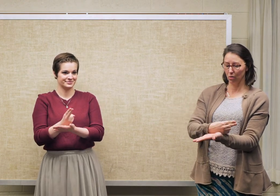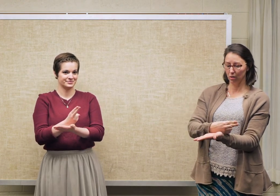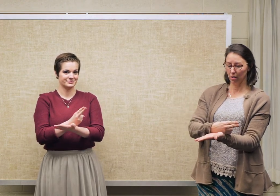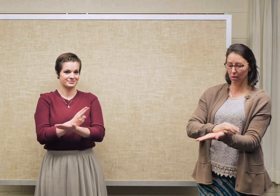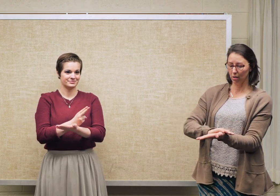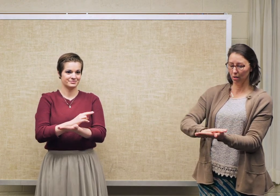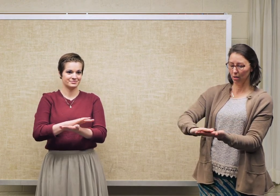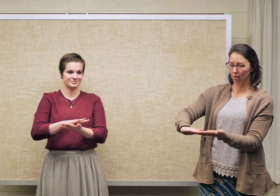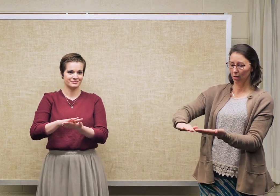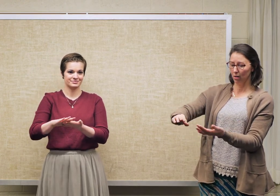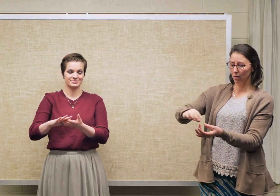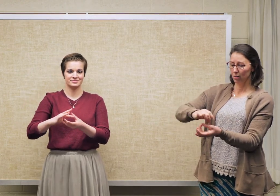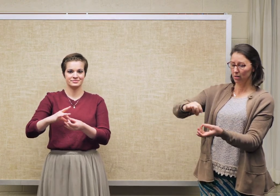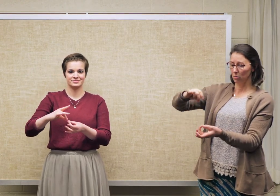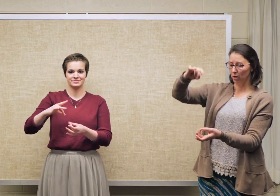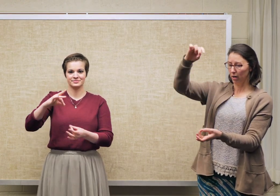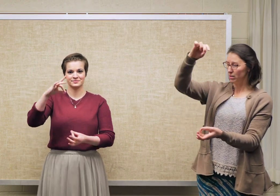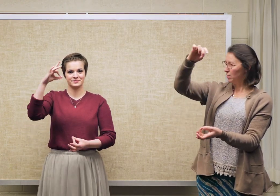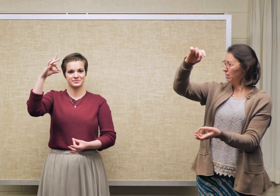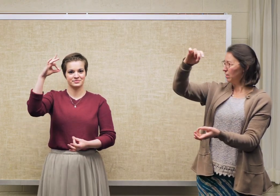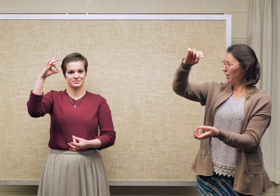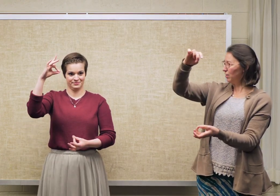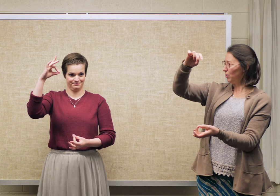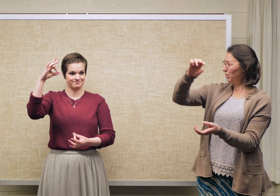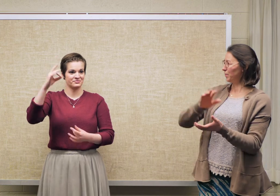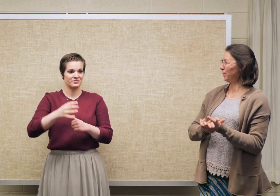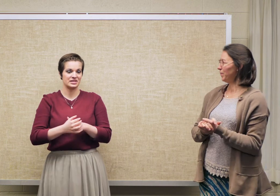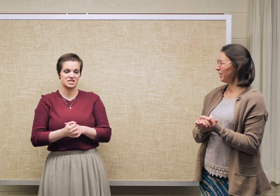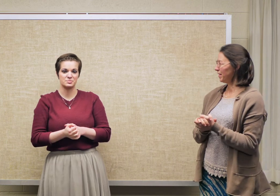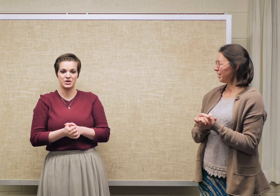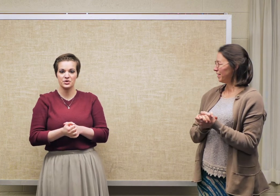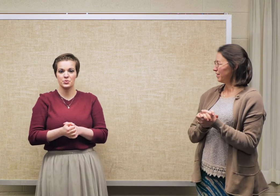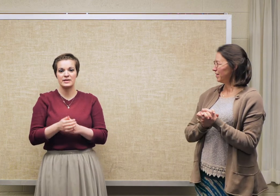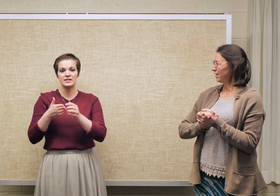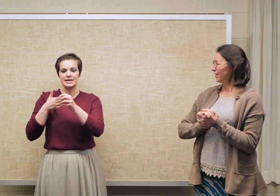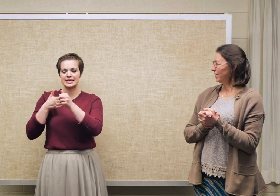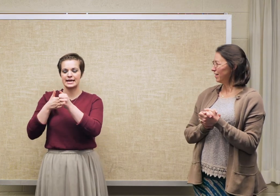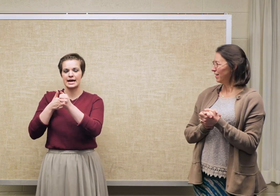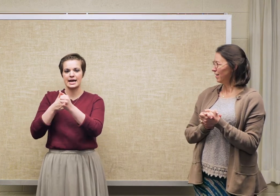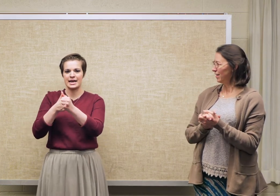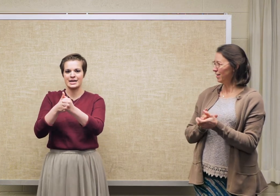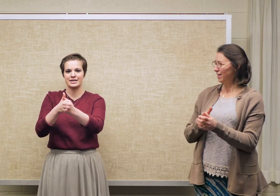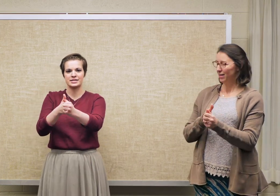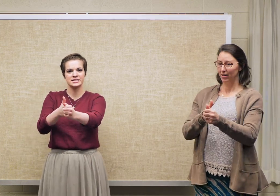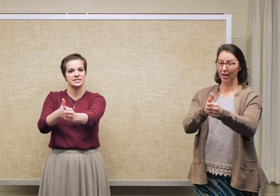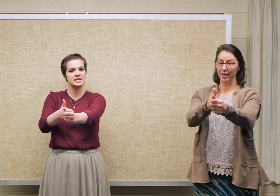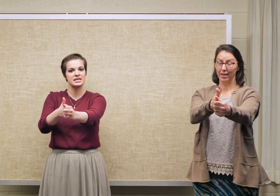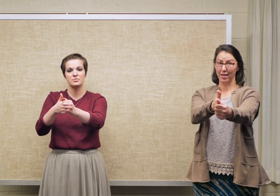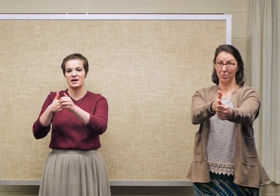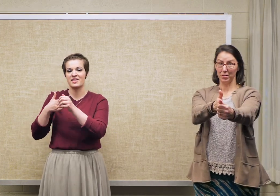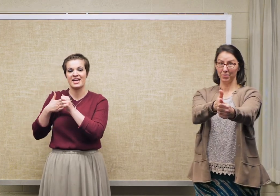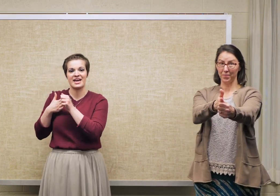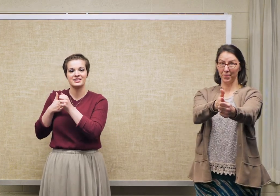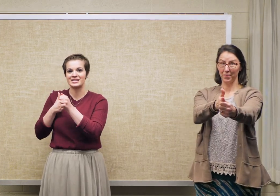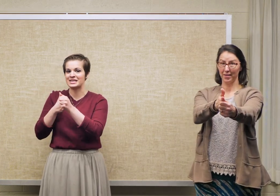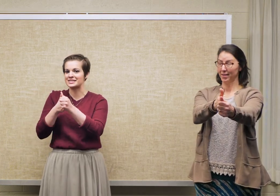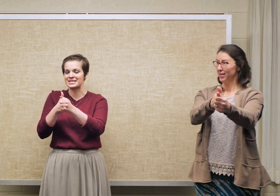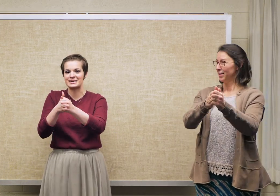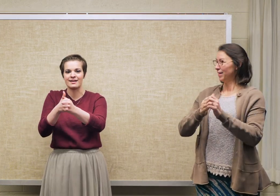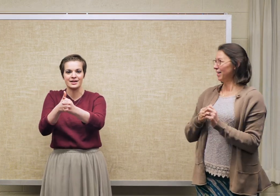Holy Spirit. Thank you. The Spirit will guide. He's going to take you by the hand and He's going to guide